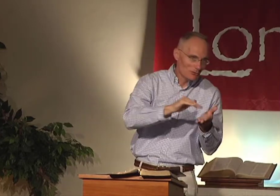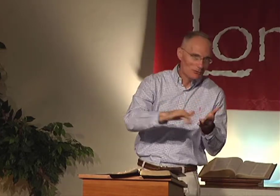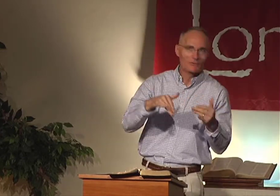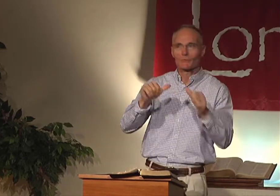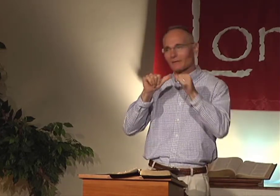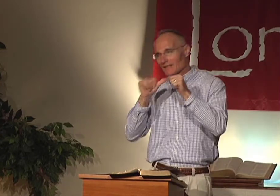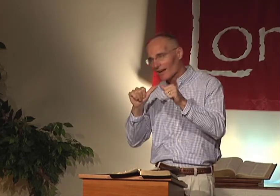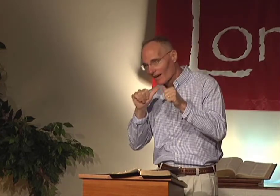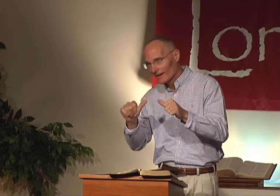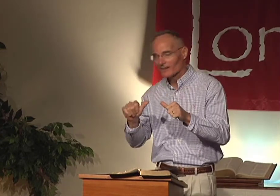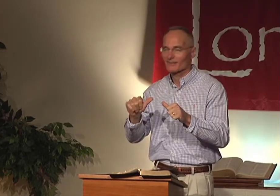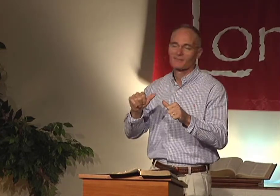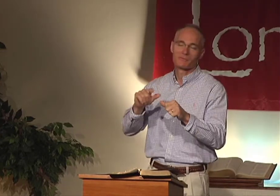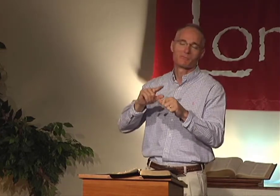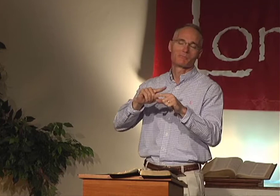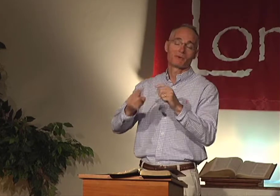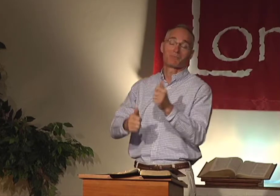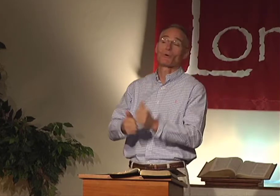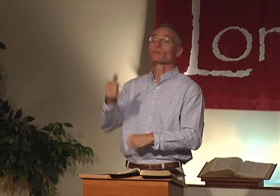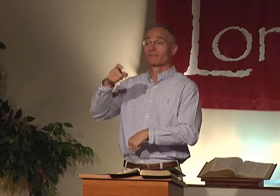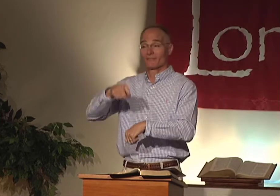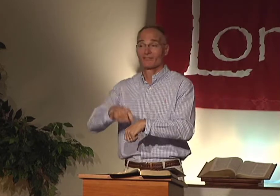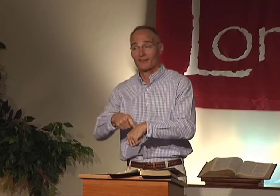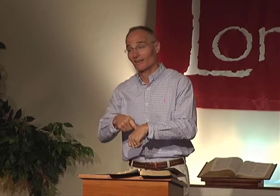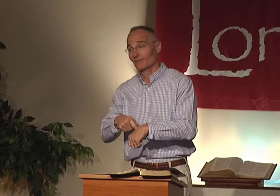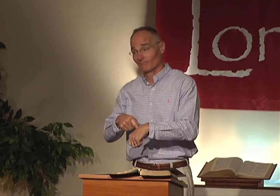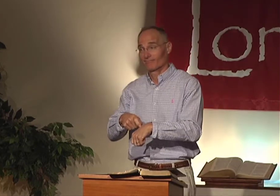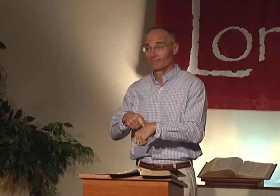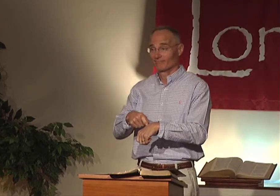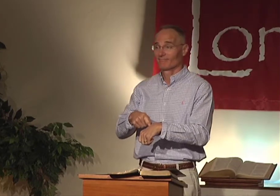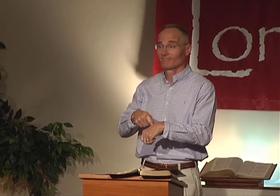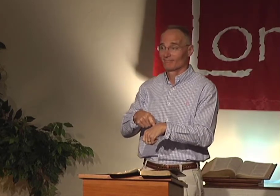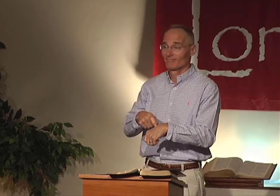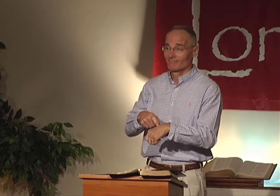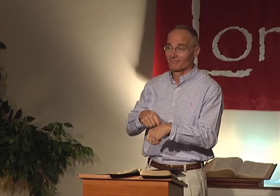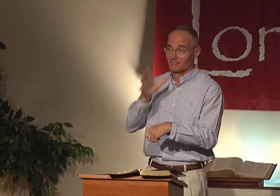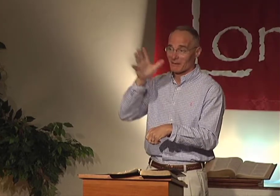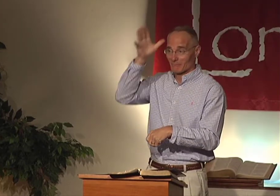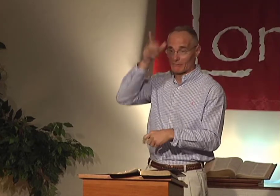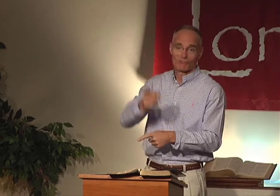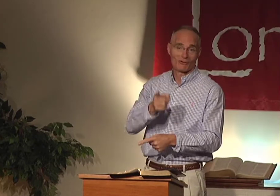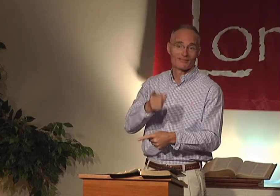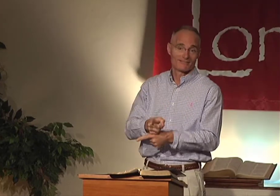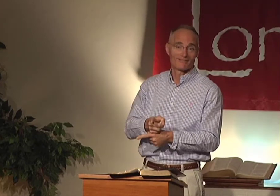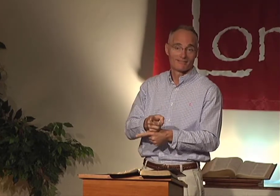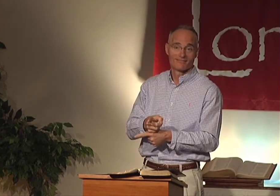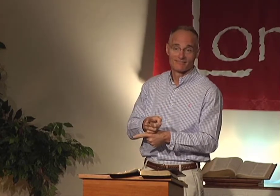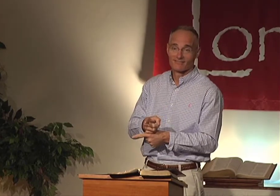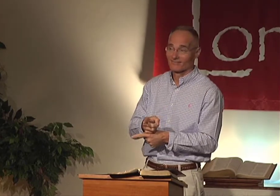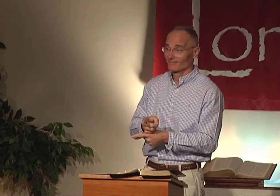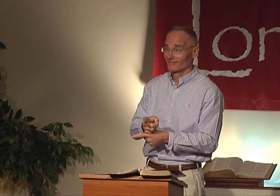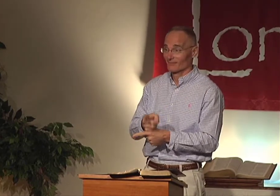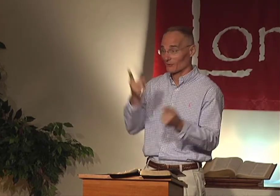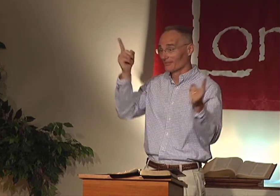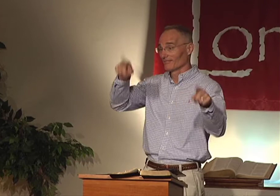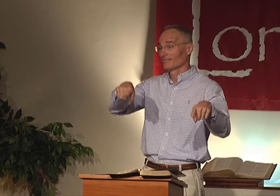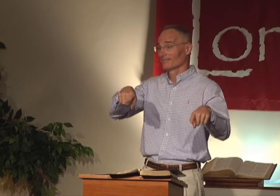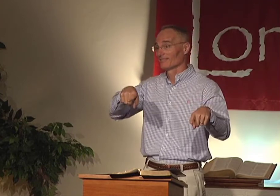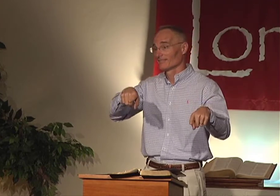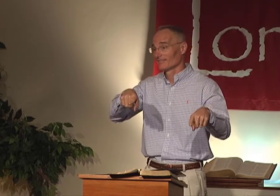And yes, we made excuses, we denied things. But most of the time, mom and dad were right. Would you